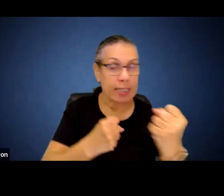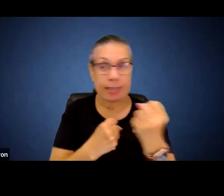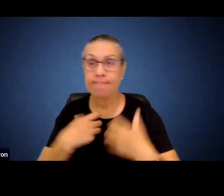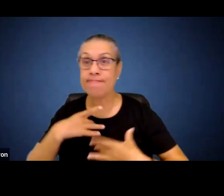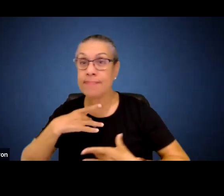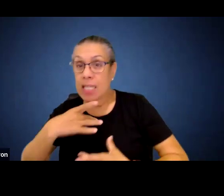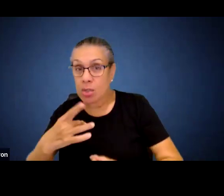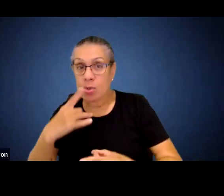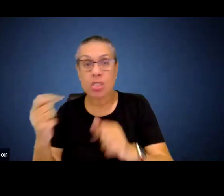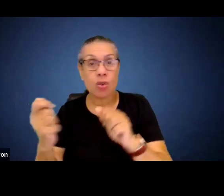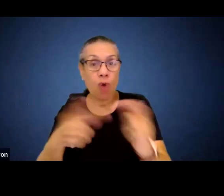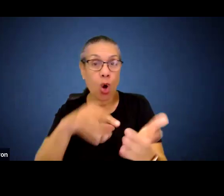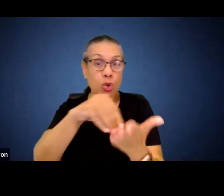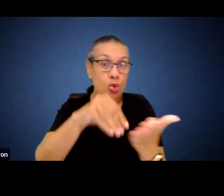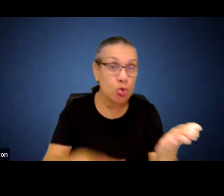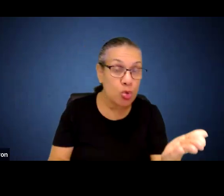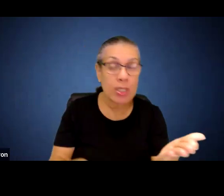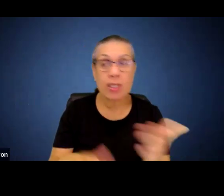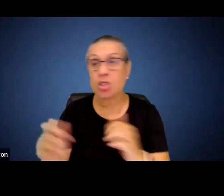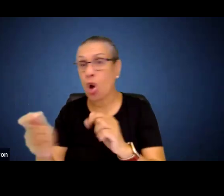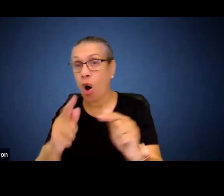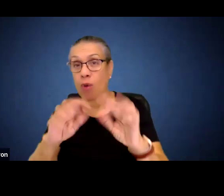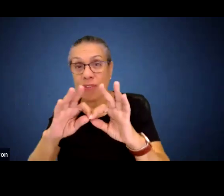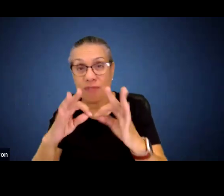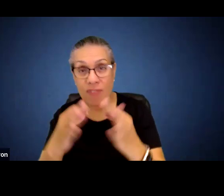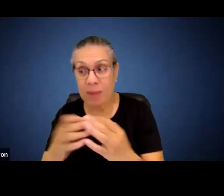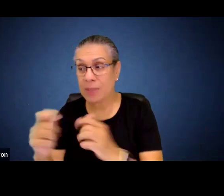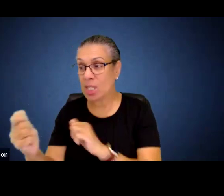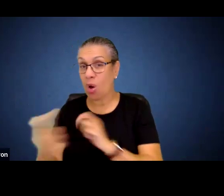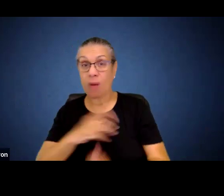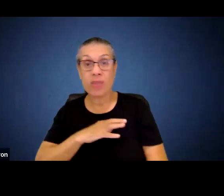contributions of every student, every family, and every staff member.